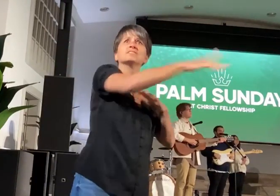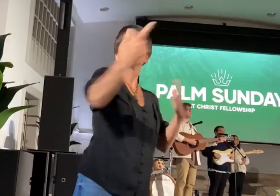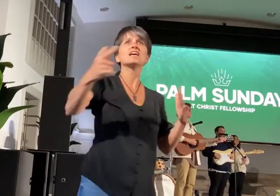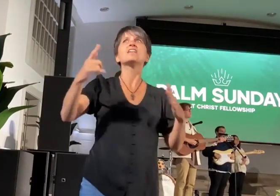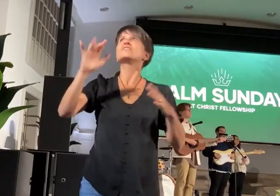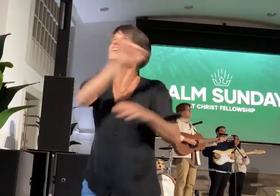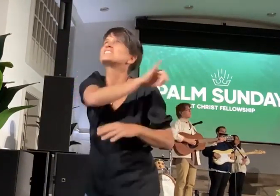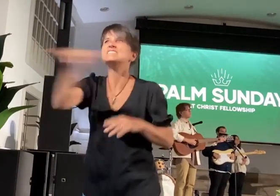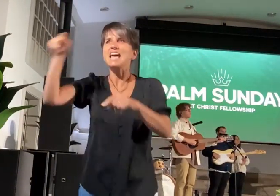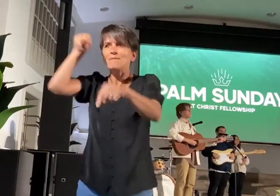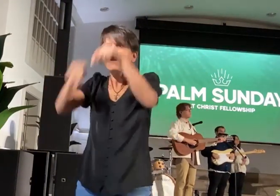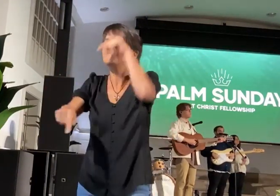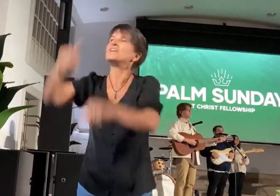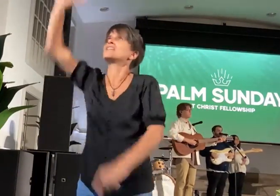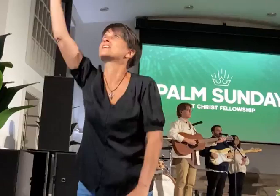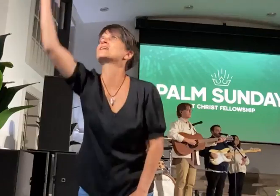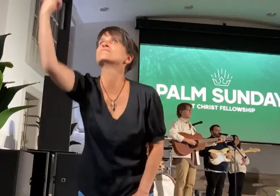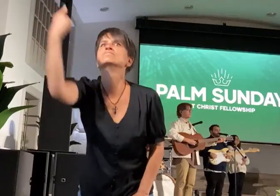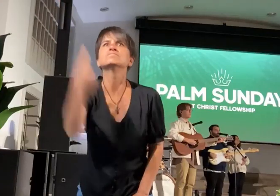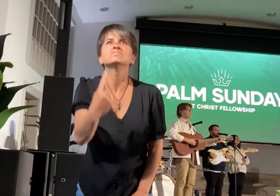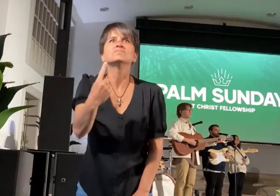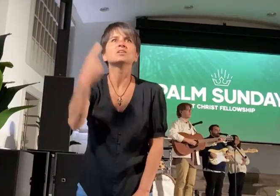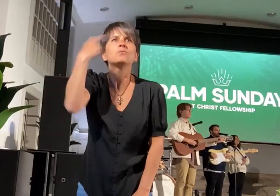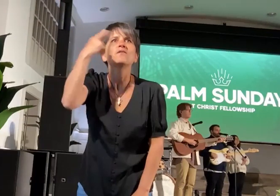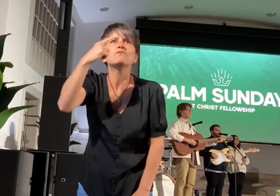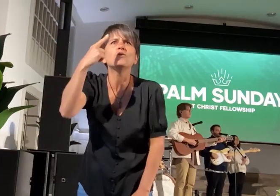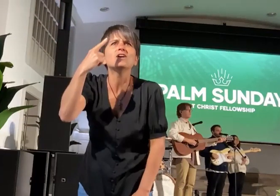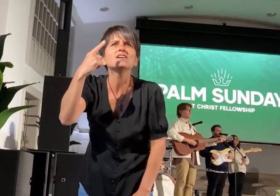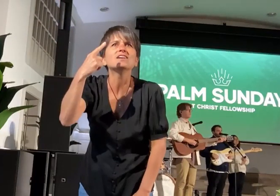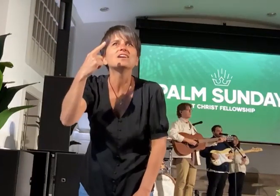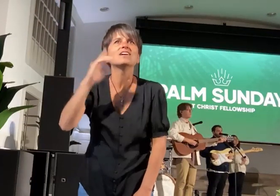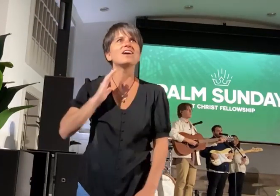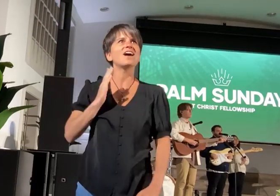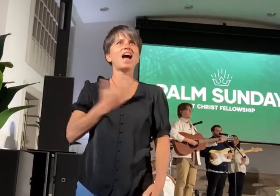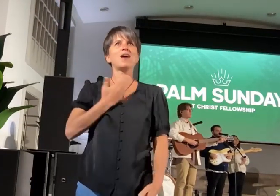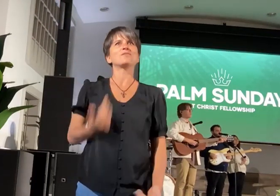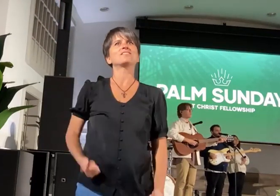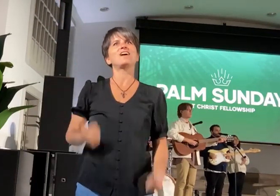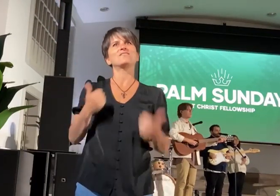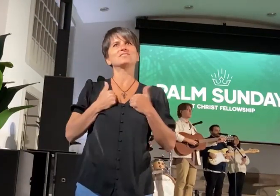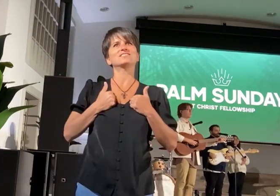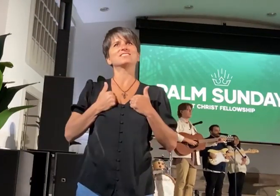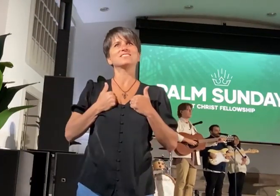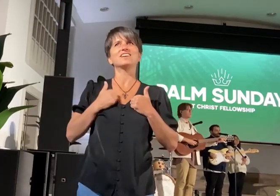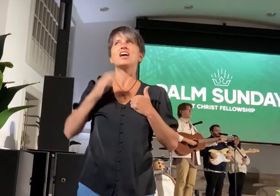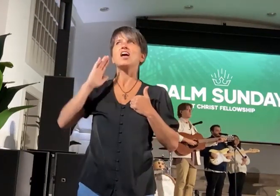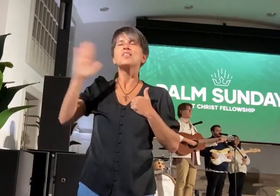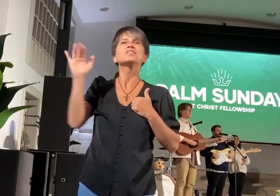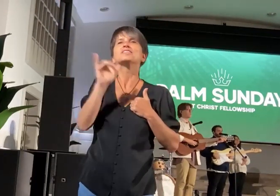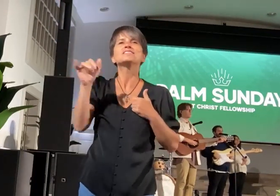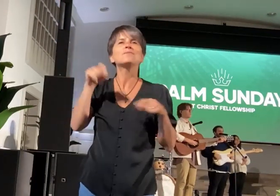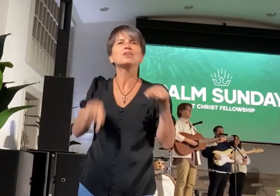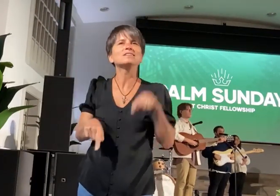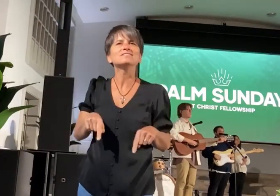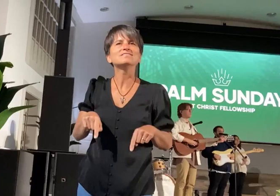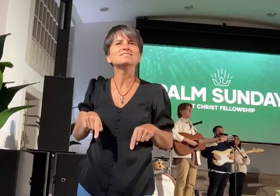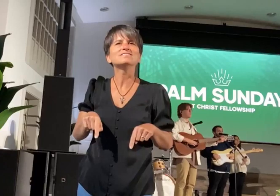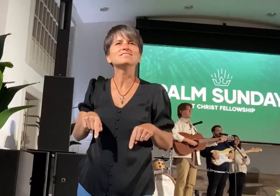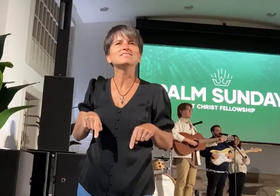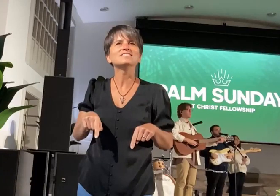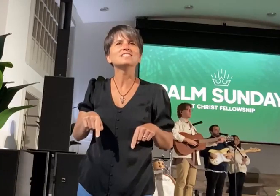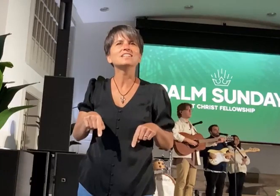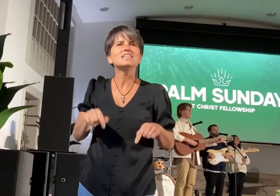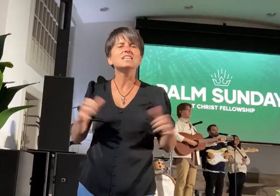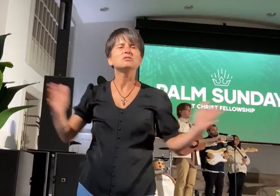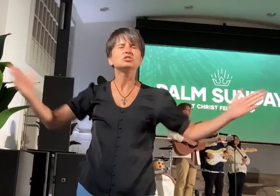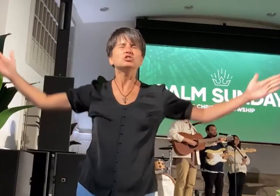that stepped out of heaven in the stairway into our lives. Those feet stretched